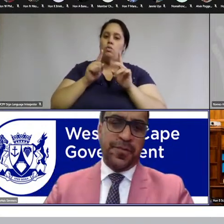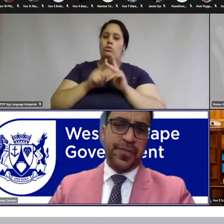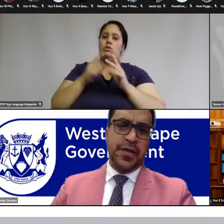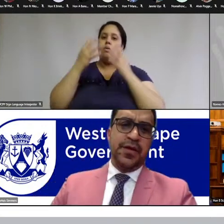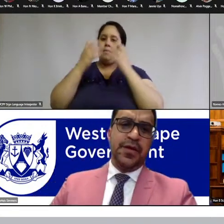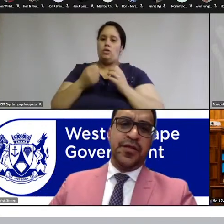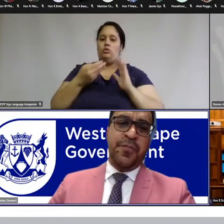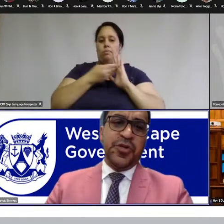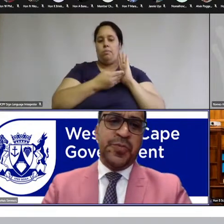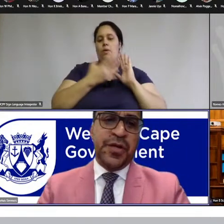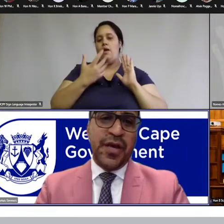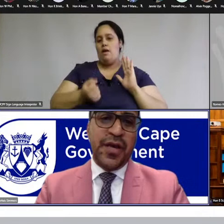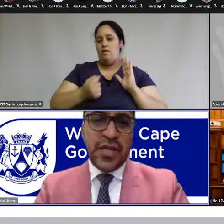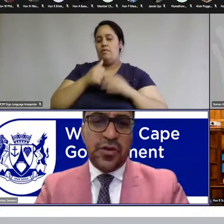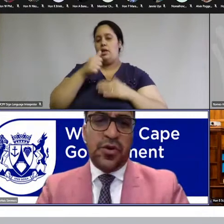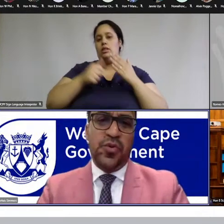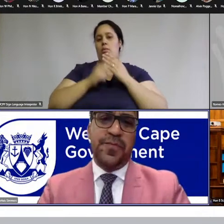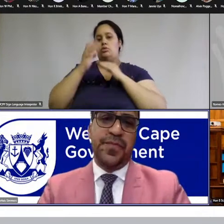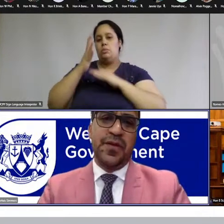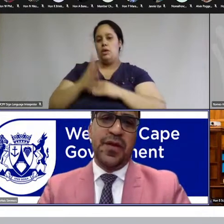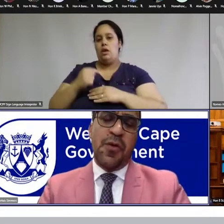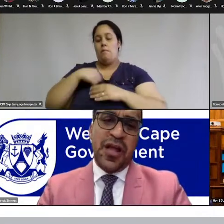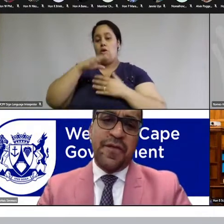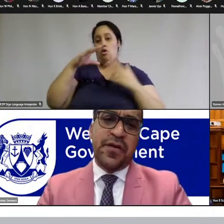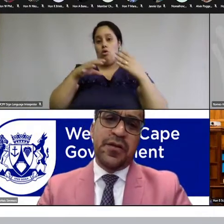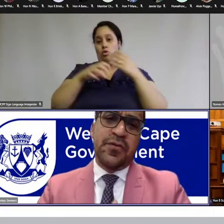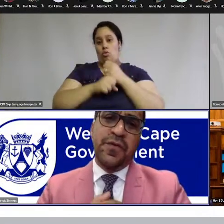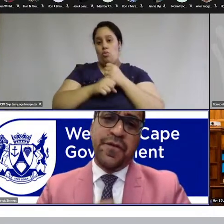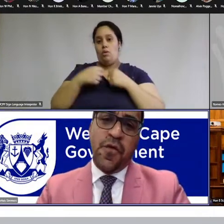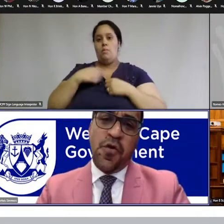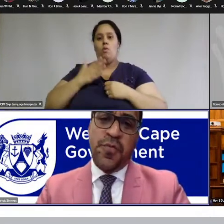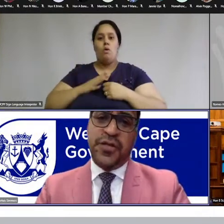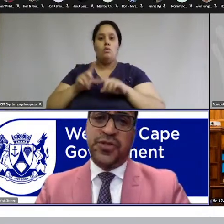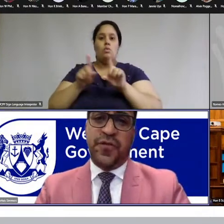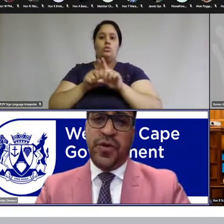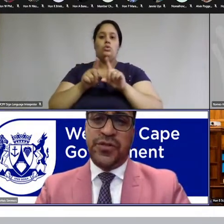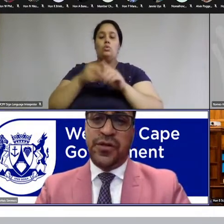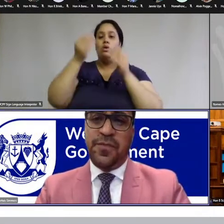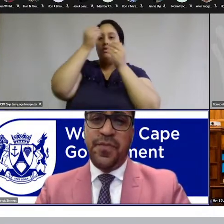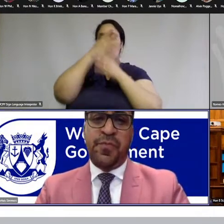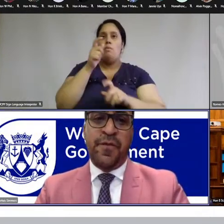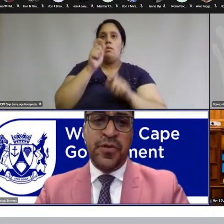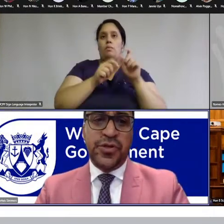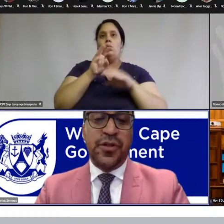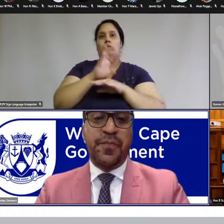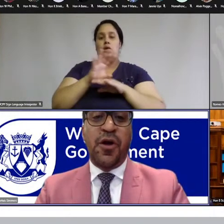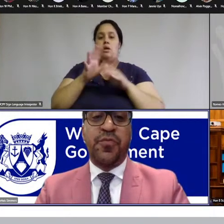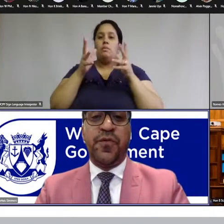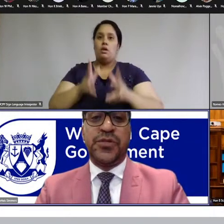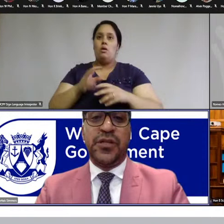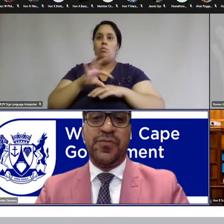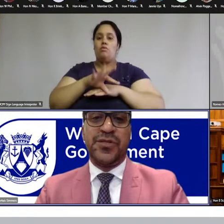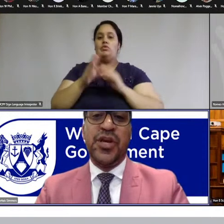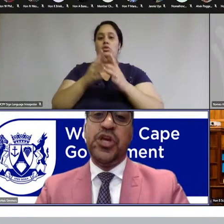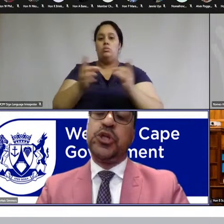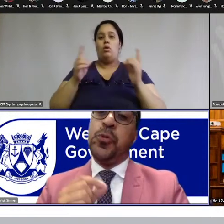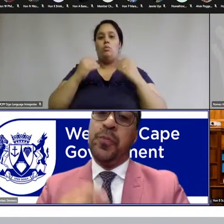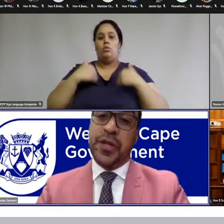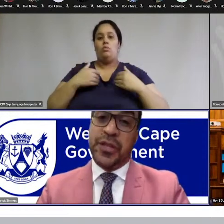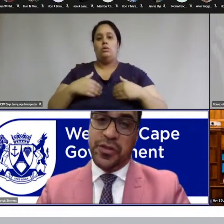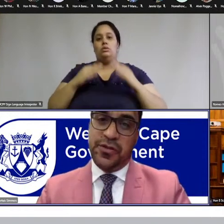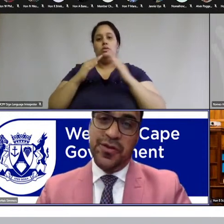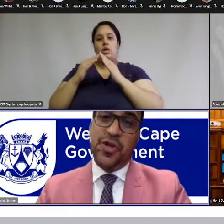daarvoor. Deputy Speaker, as I conclude, I would love to inform the residents of the Western Cape that the Provincial Department of Human Settlements